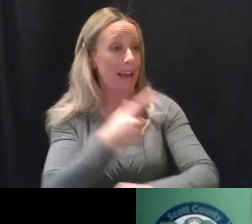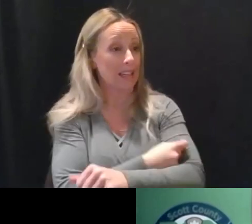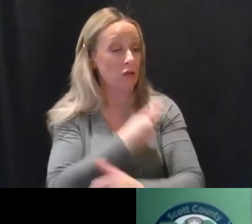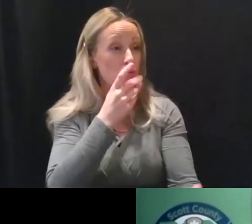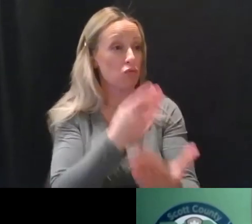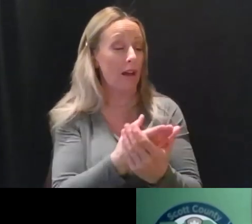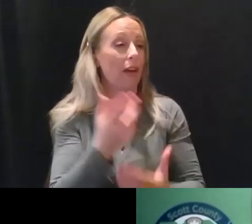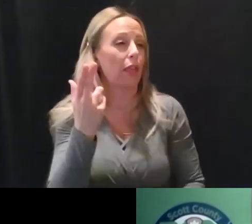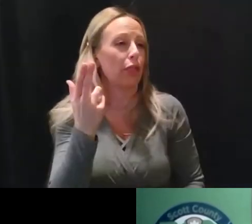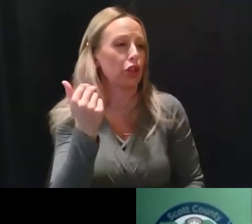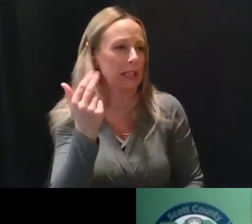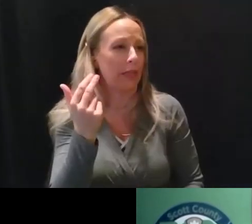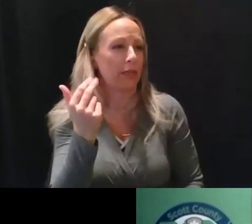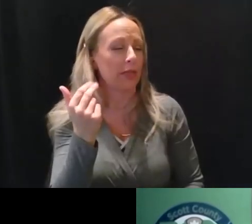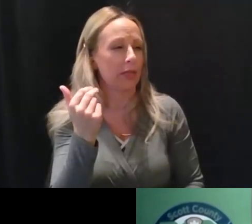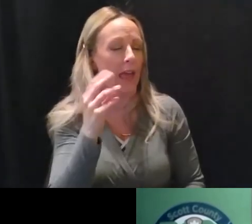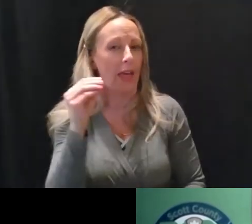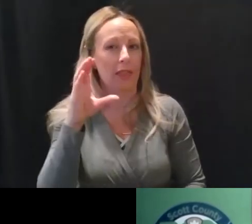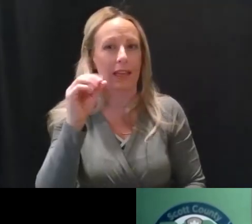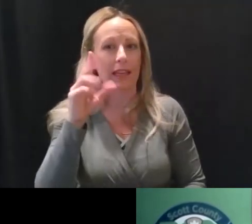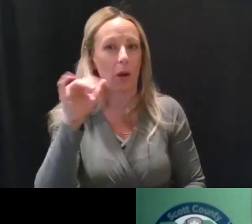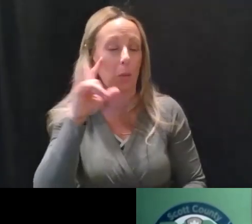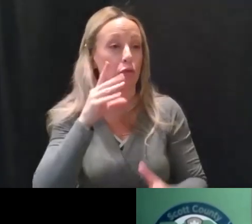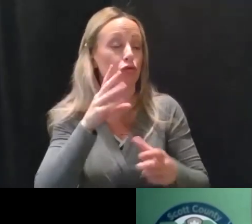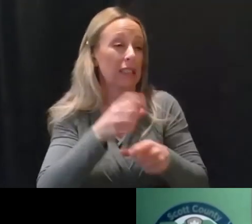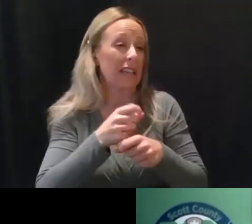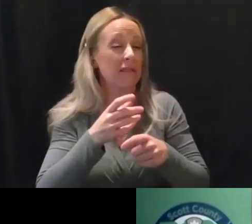and the counties would be receiving it after that date.